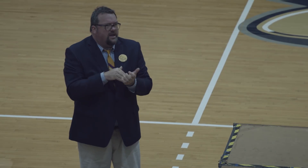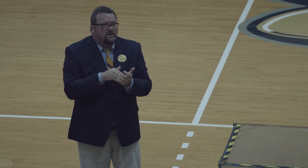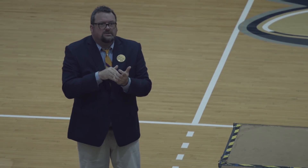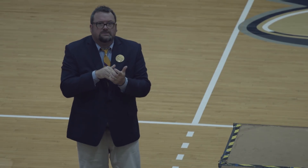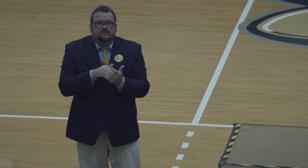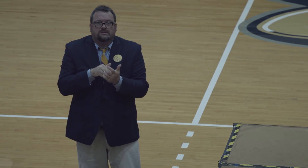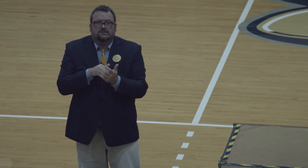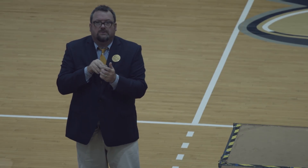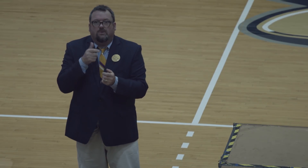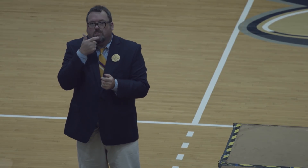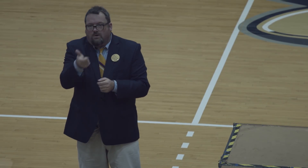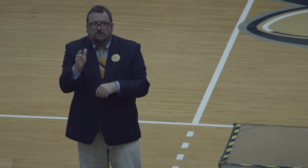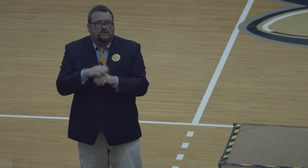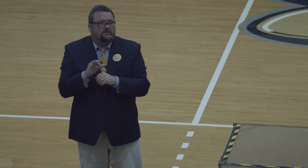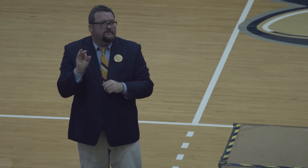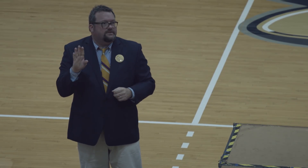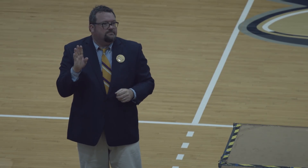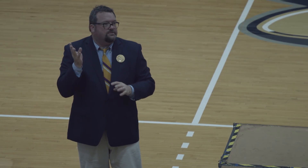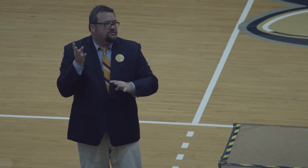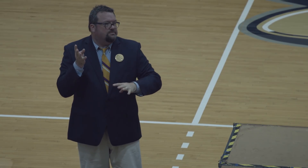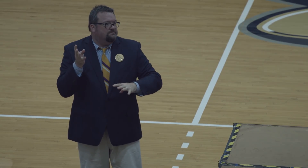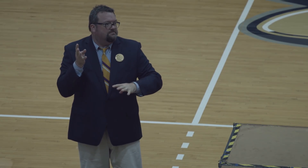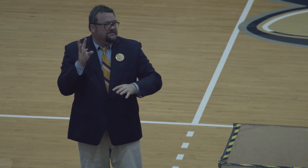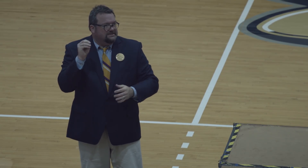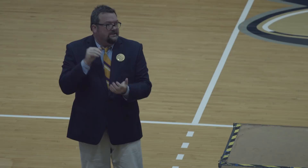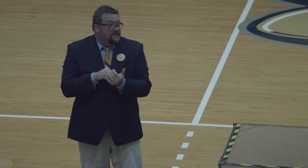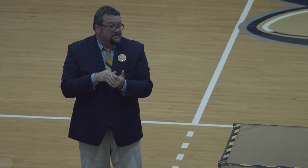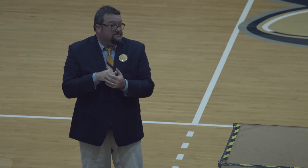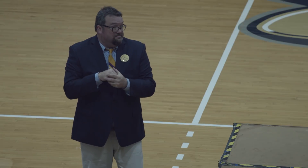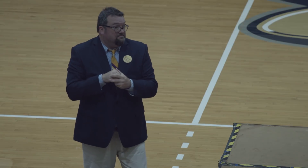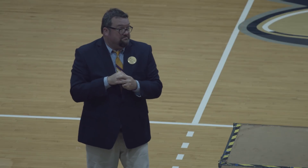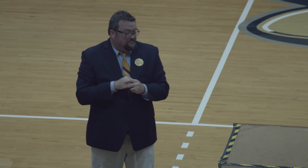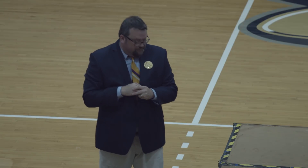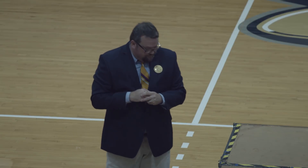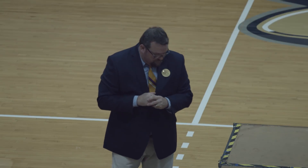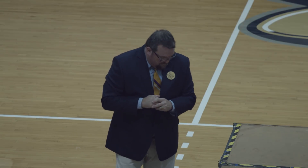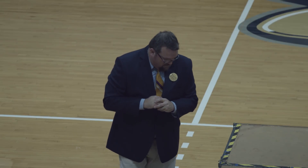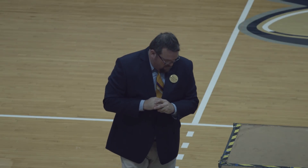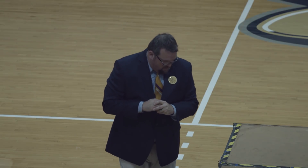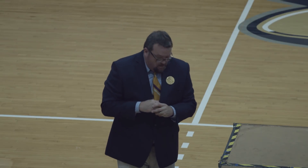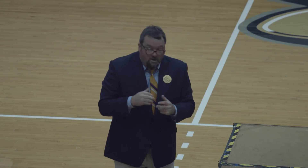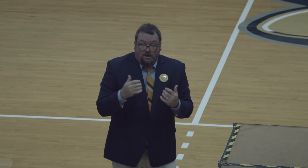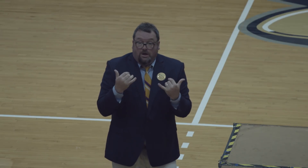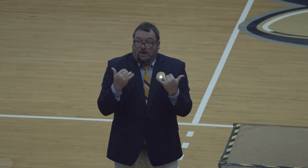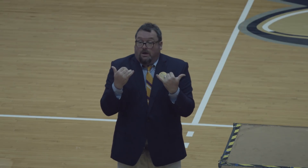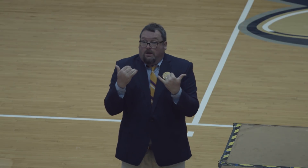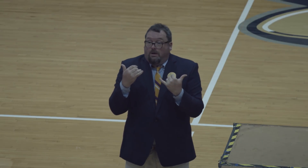panel, I believe, was tuned in. 60,000 people watched the streaming presentation.